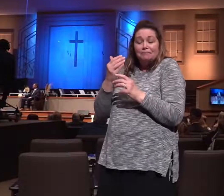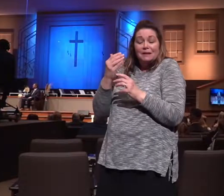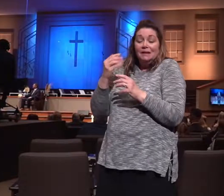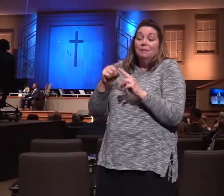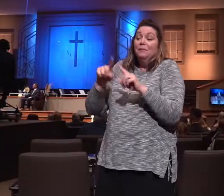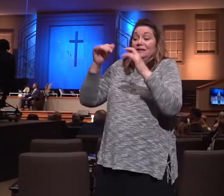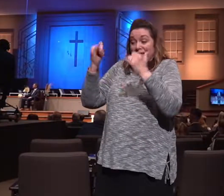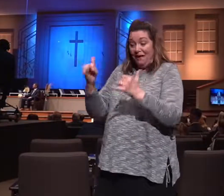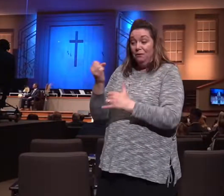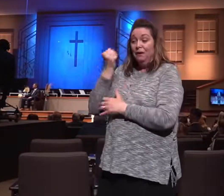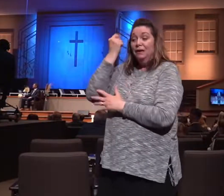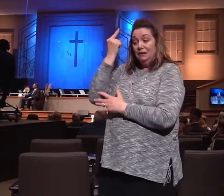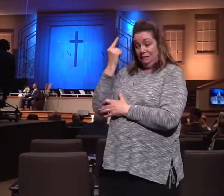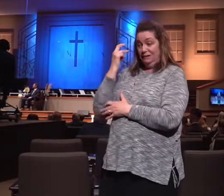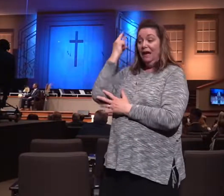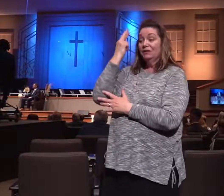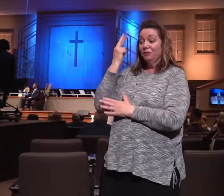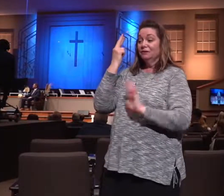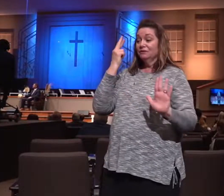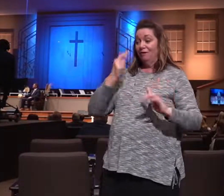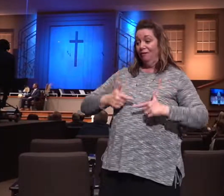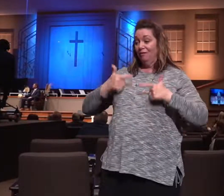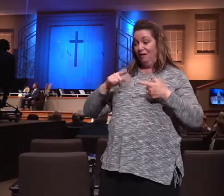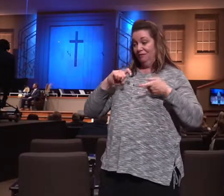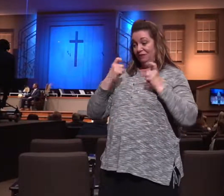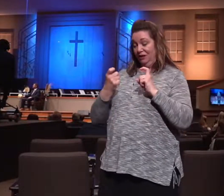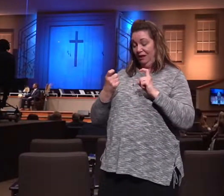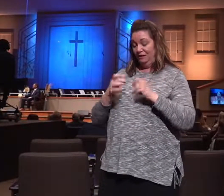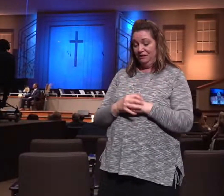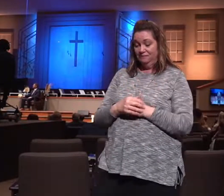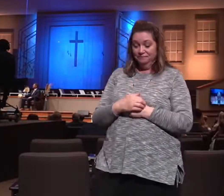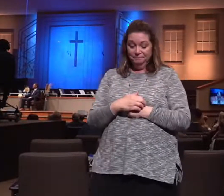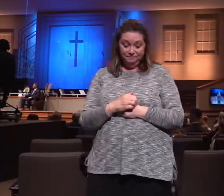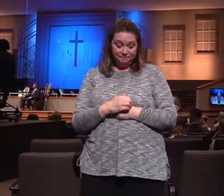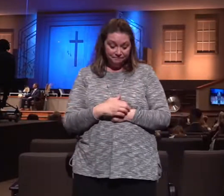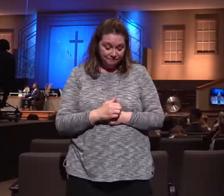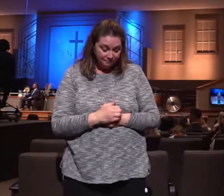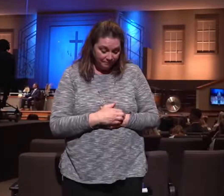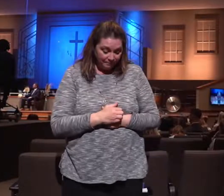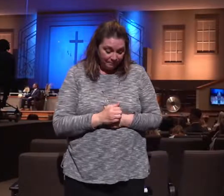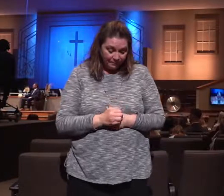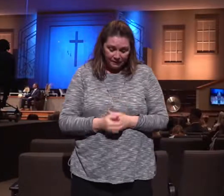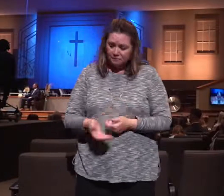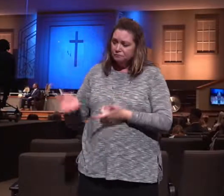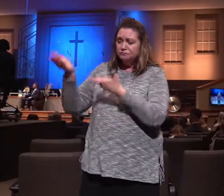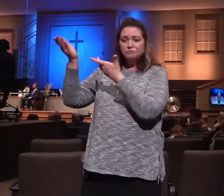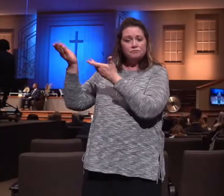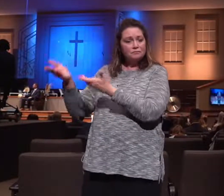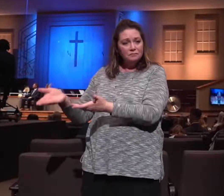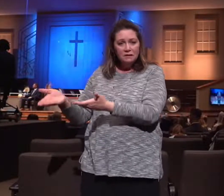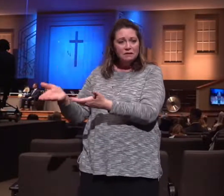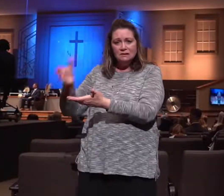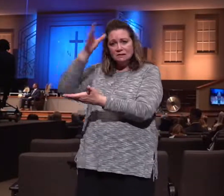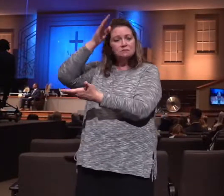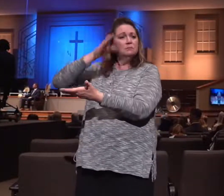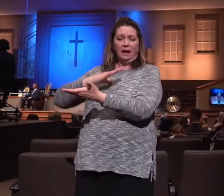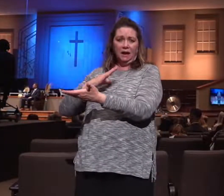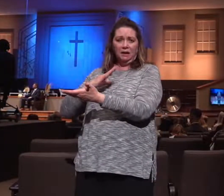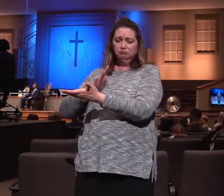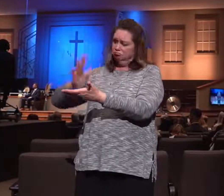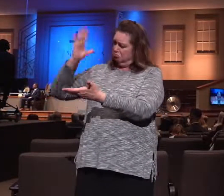the thing. Pastor Brinkman, once early in his life, decided that he was going to present his body as a living